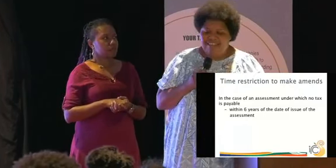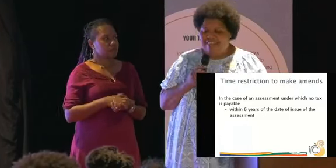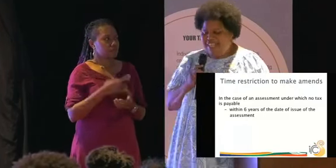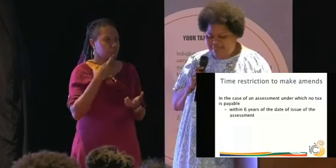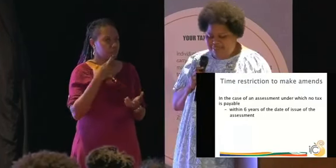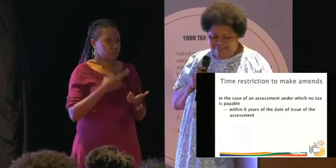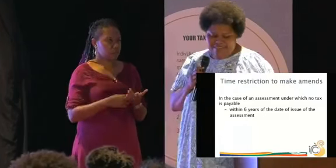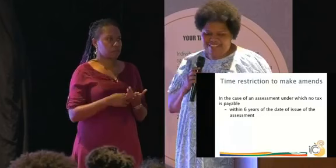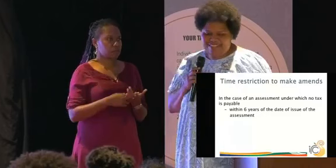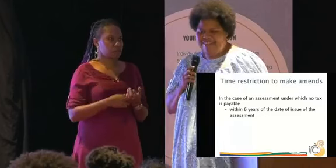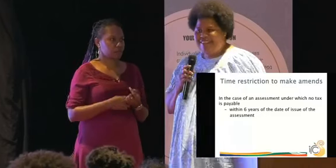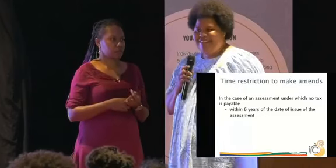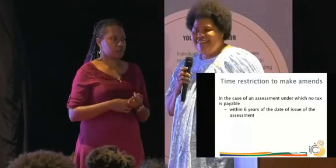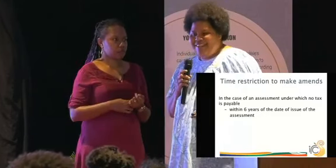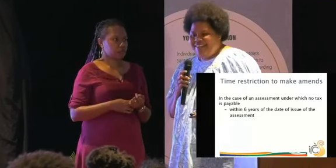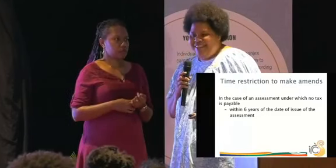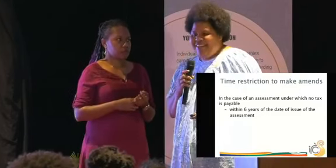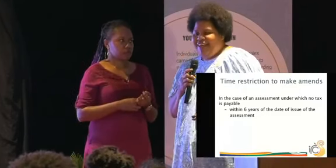Yes. Thank you.